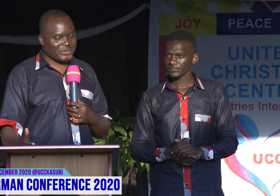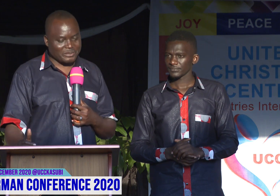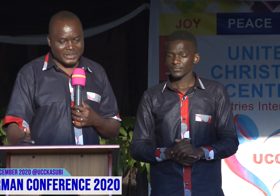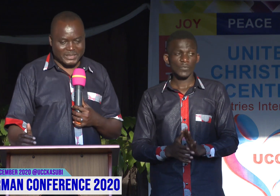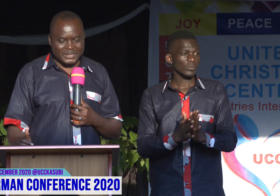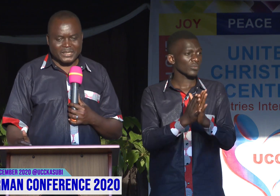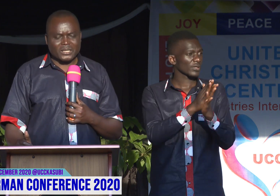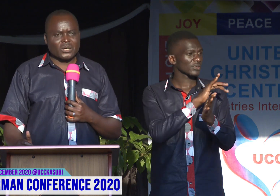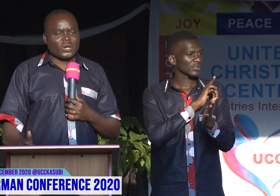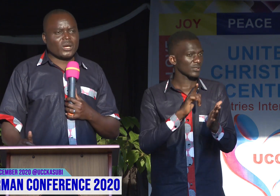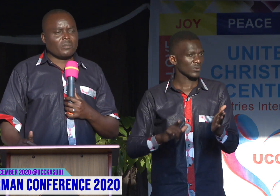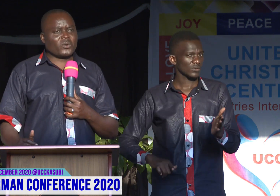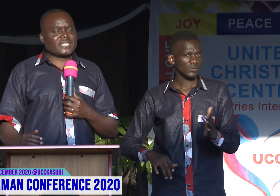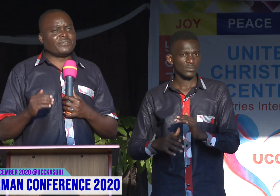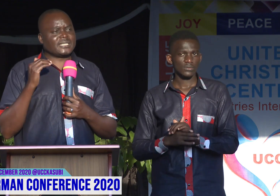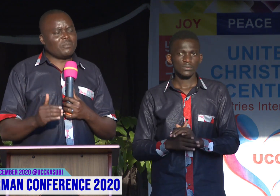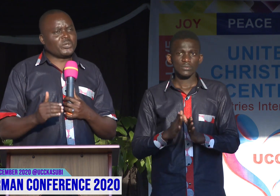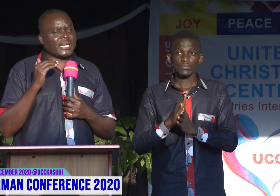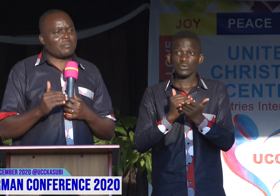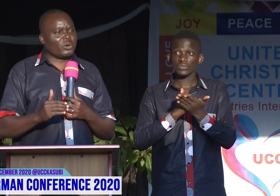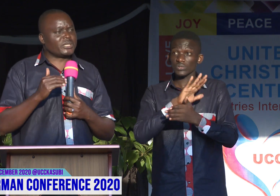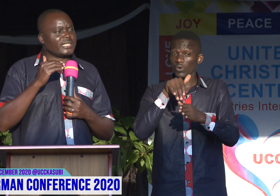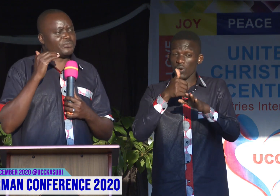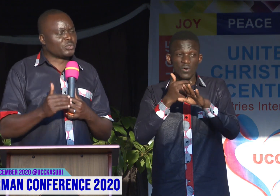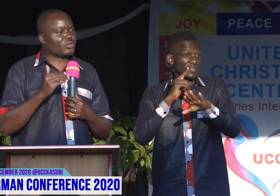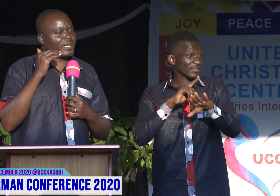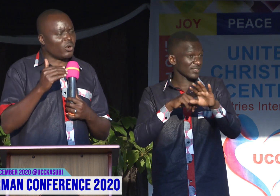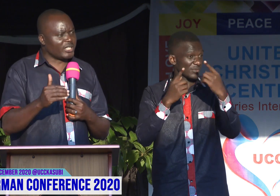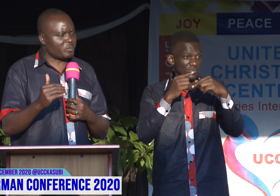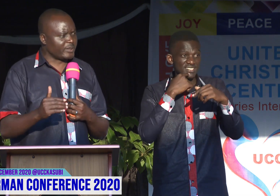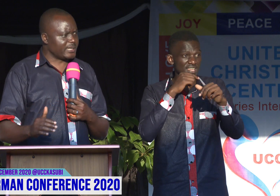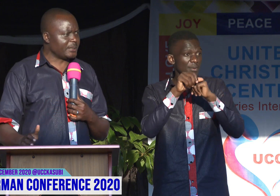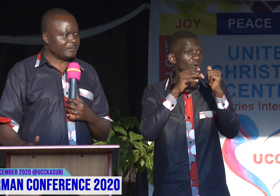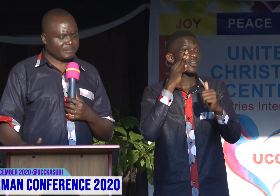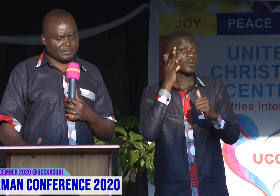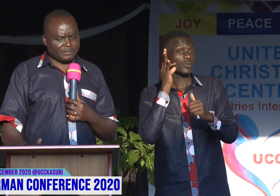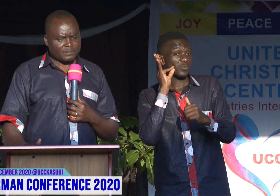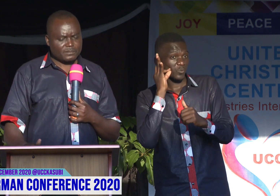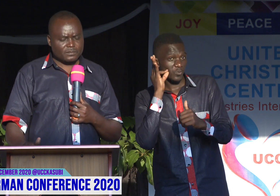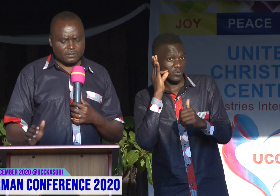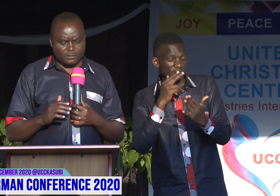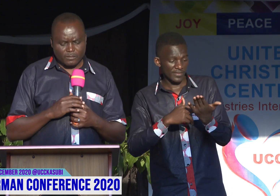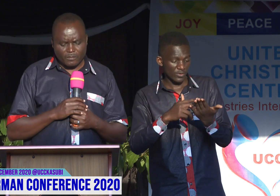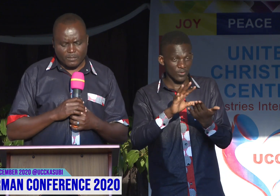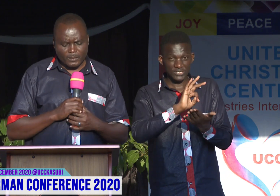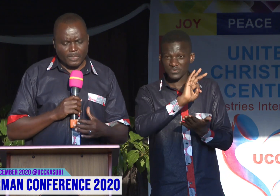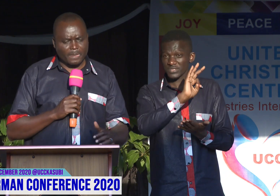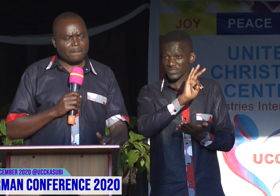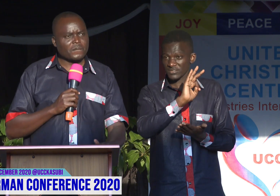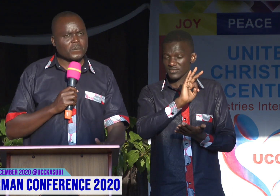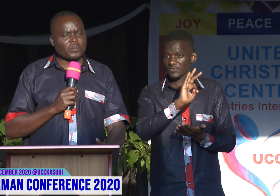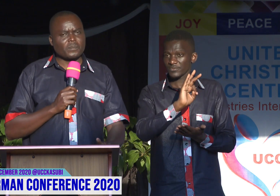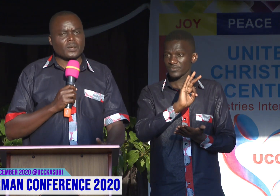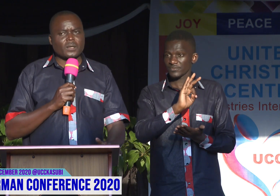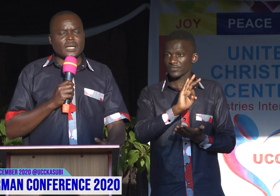Yes, yebazibwe. Praise be to God. Because every time we share about the fruit of the Holy Spirit, kubanga buli kaseera bwe tuba tugabana